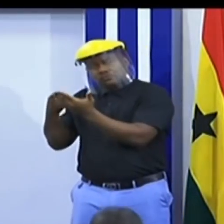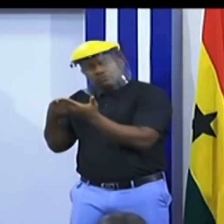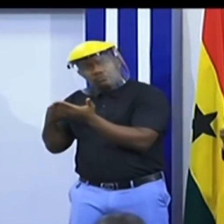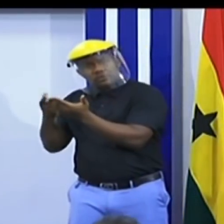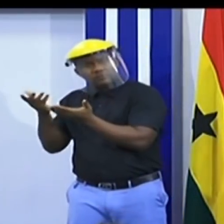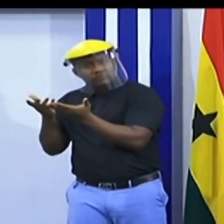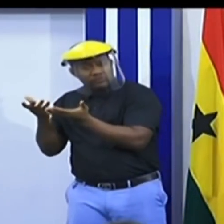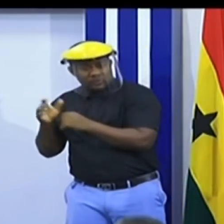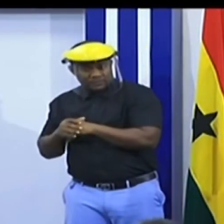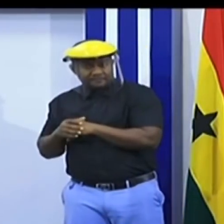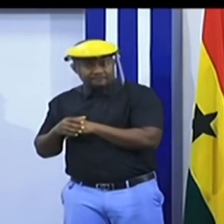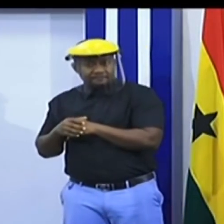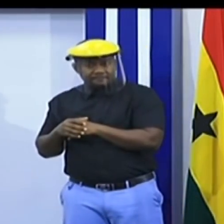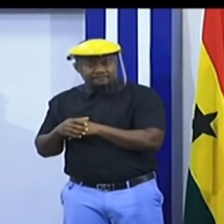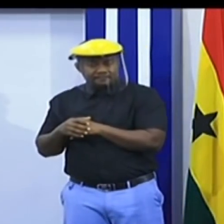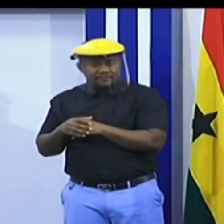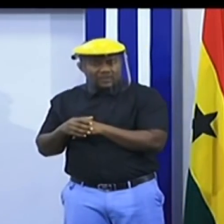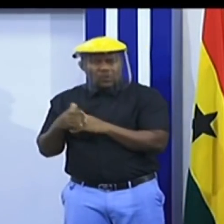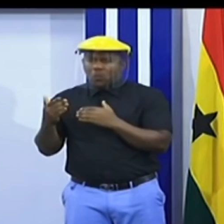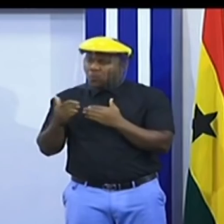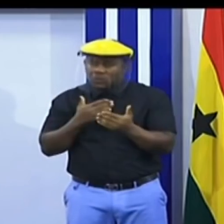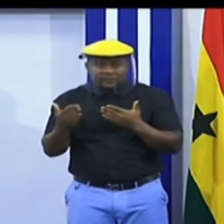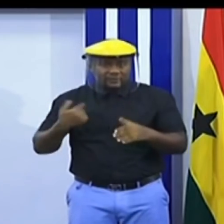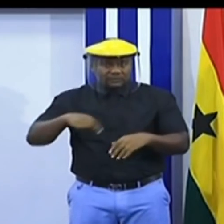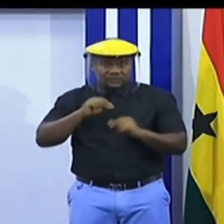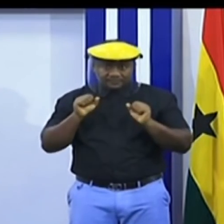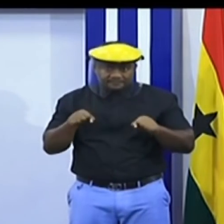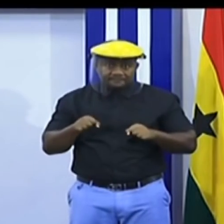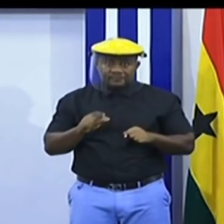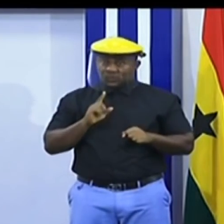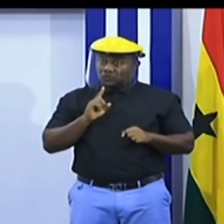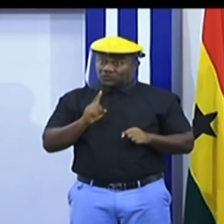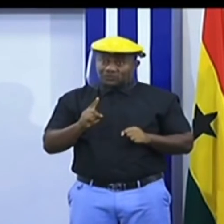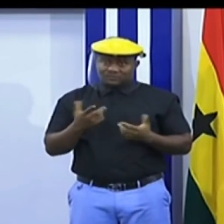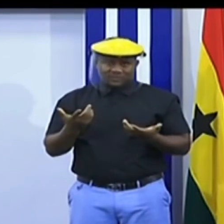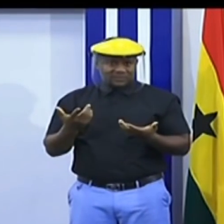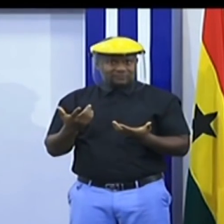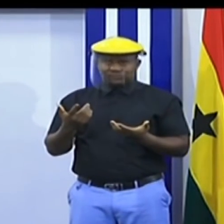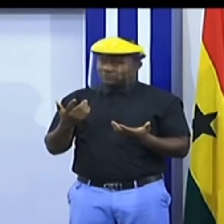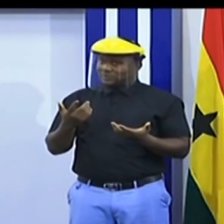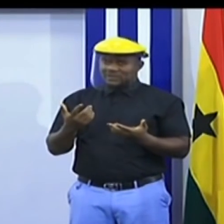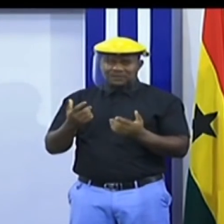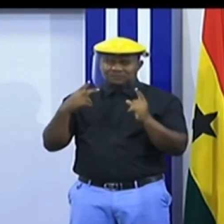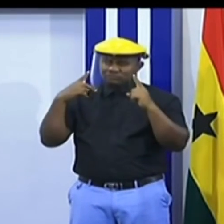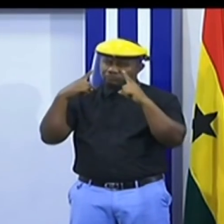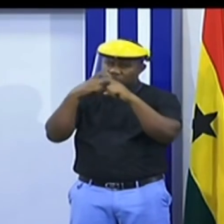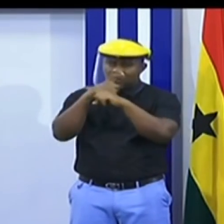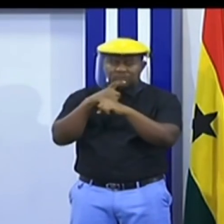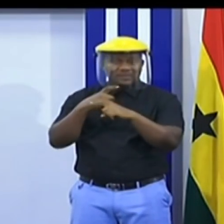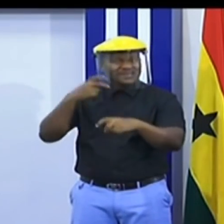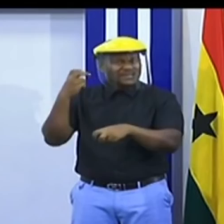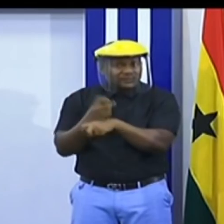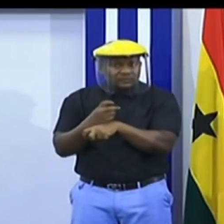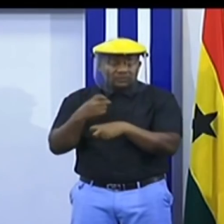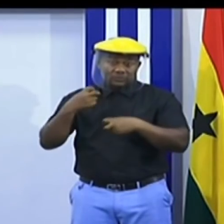can do many things that we put our minds to. And yes, this is a complex global problem, but if we put our shoulders to the wheel, the best